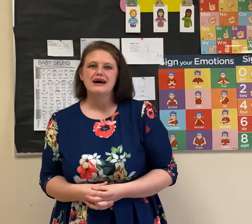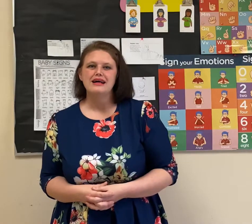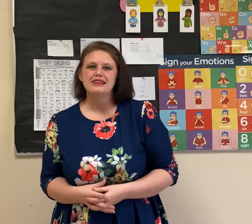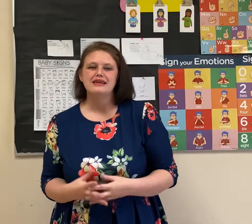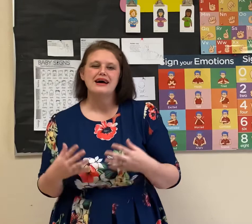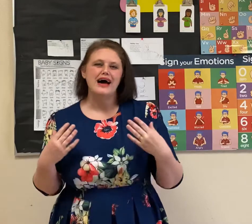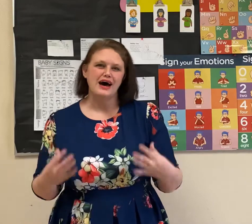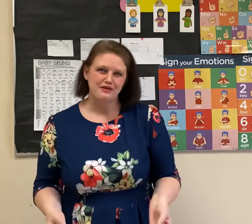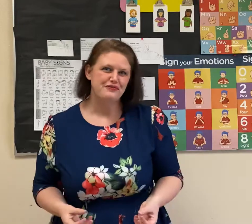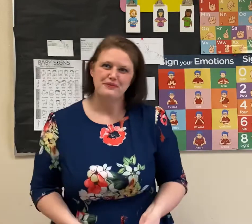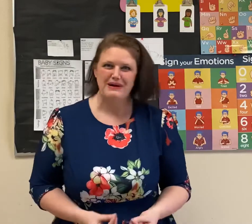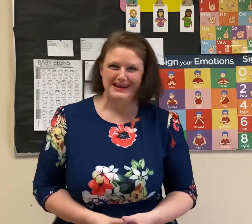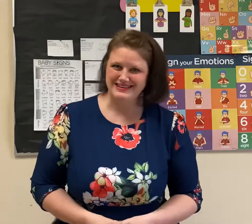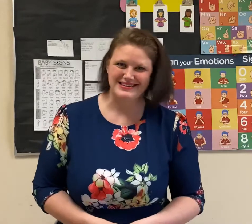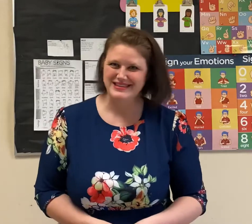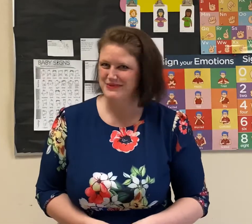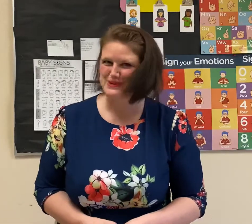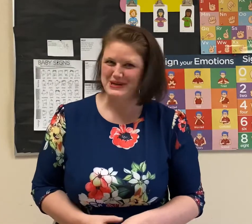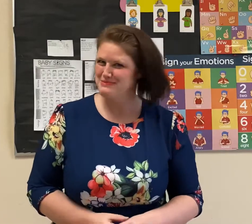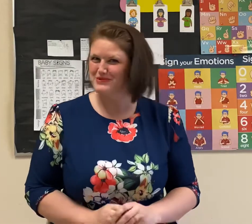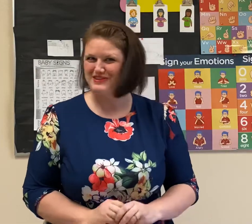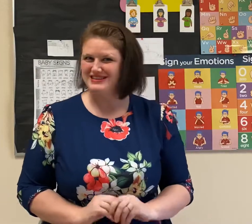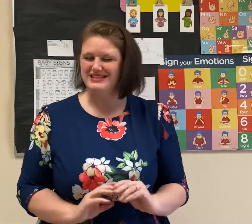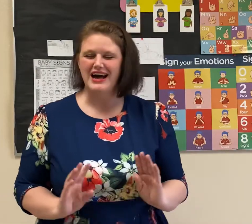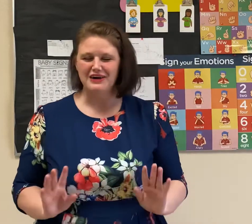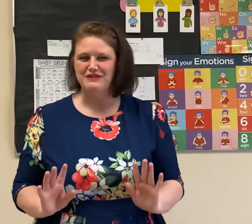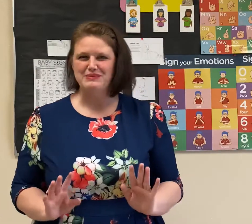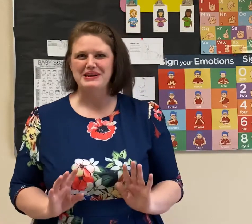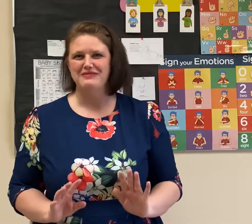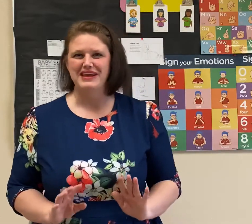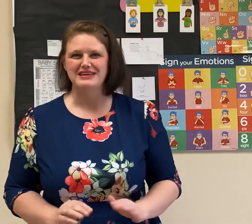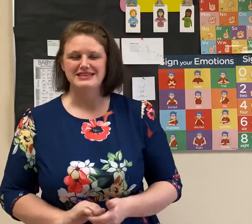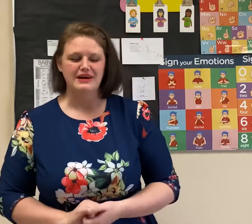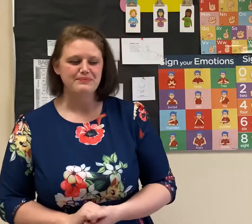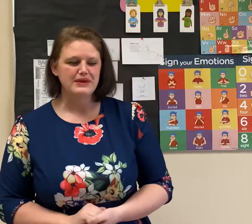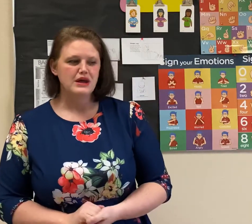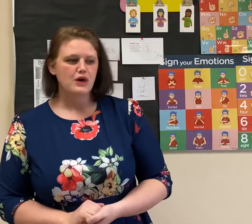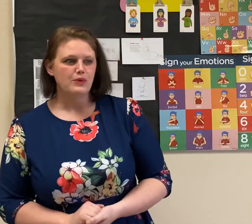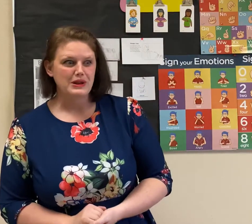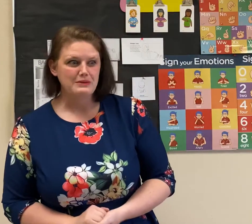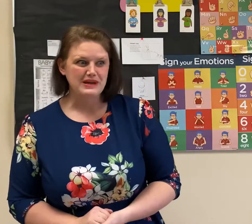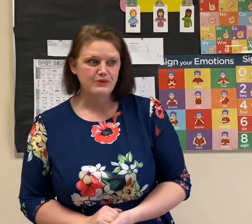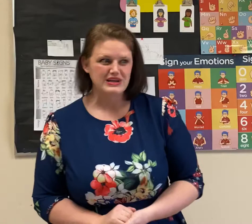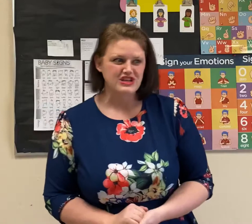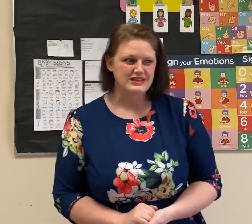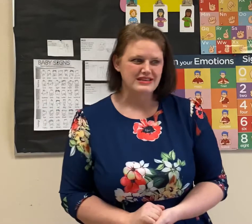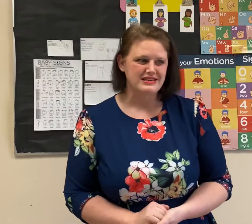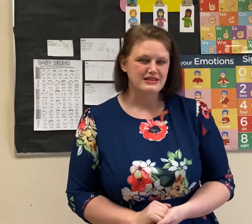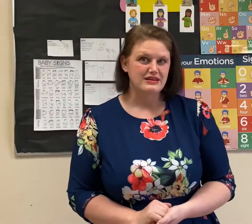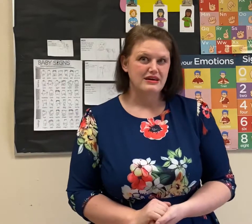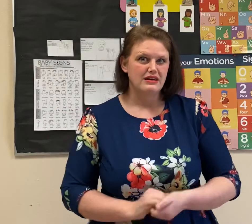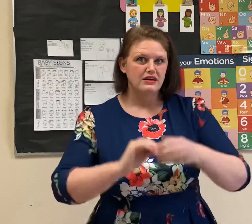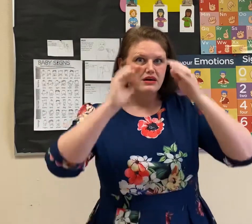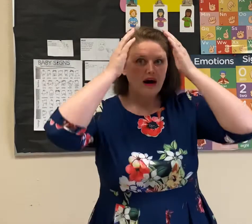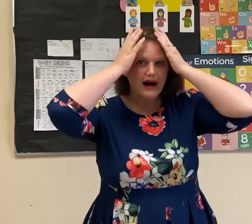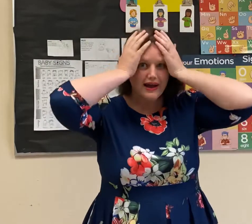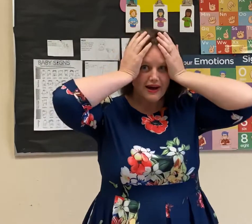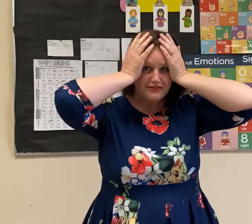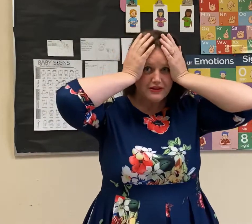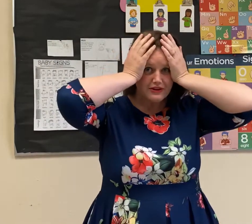The alphabet. We're going to move into the alphabet of ASL. One of the big questions is, I have to learn